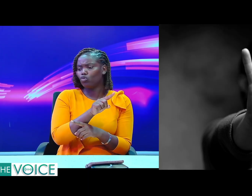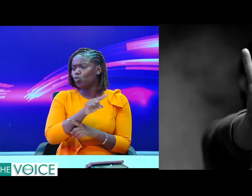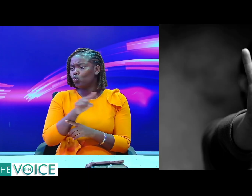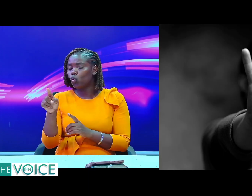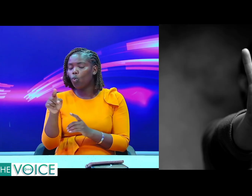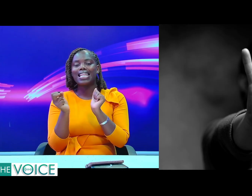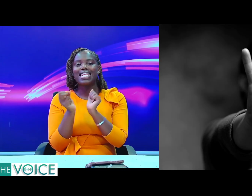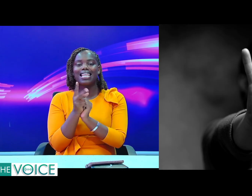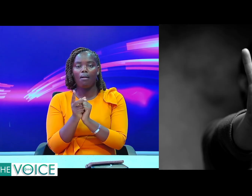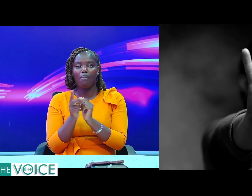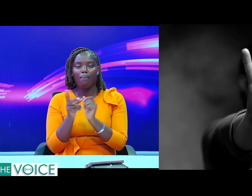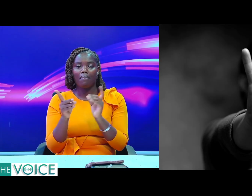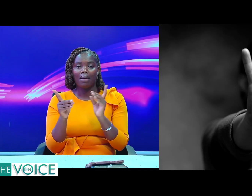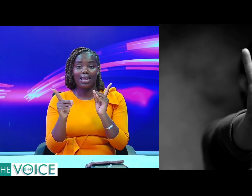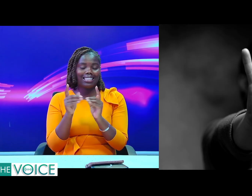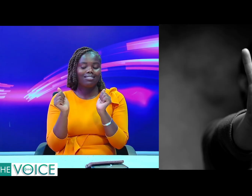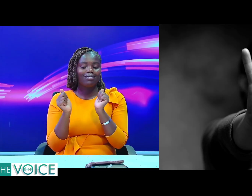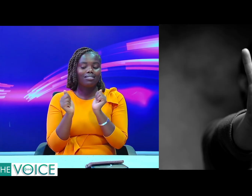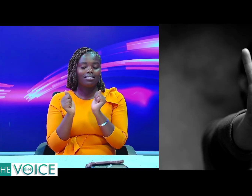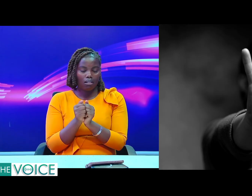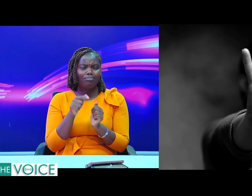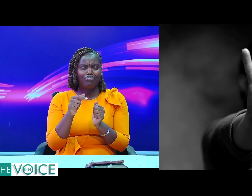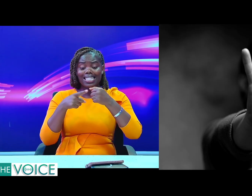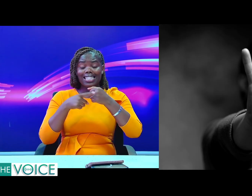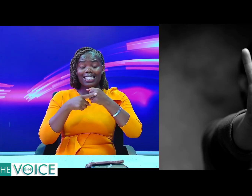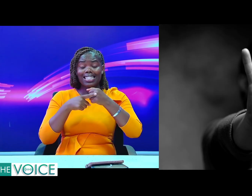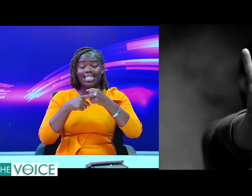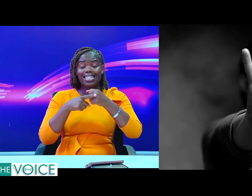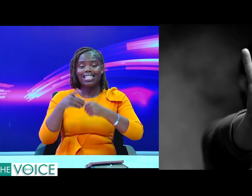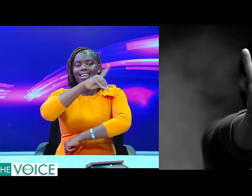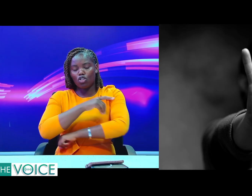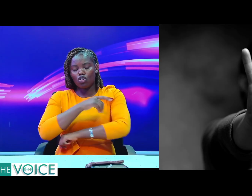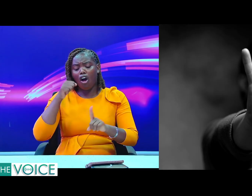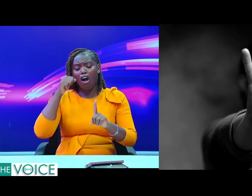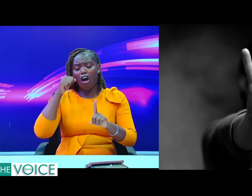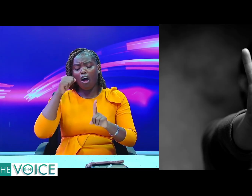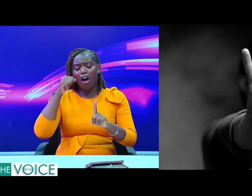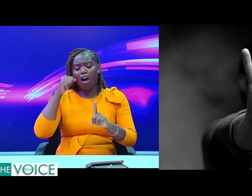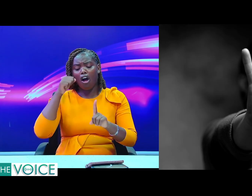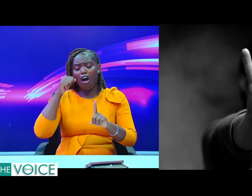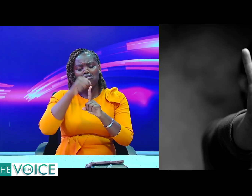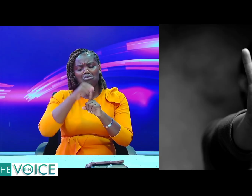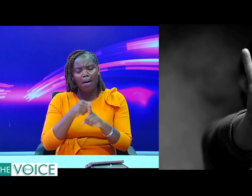November 25th to December 10th, those are the 16 days